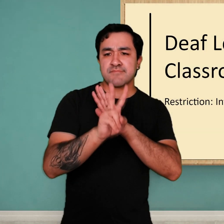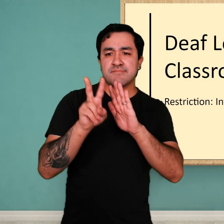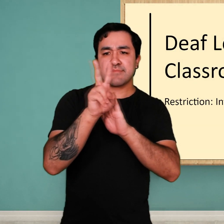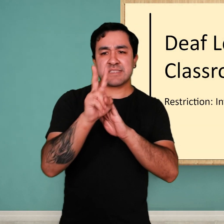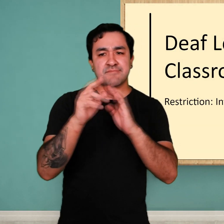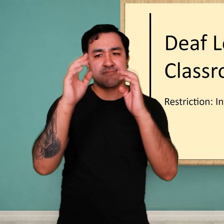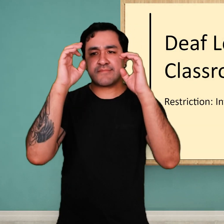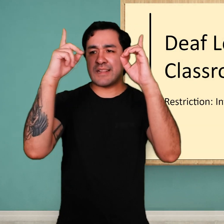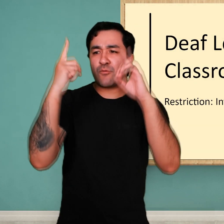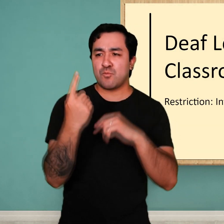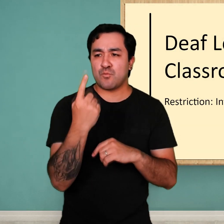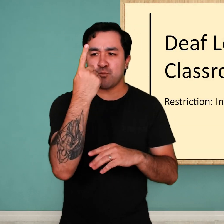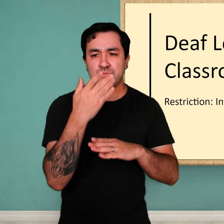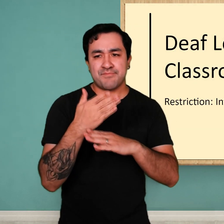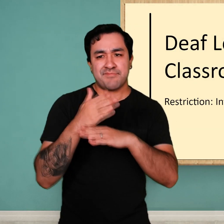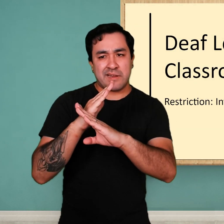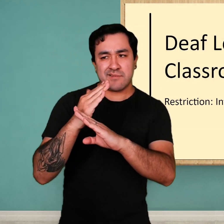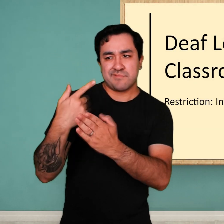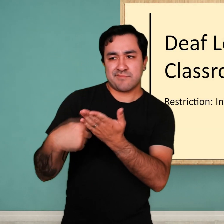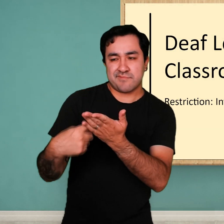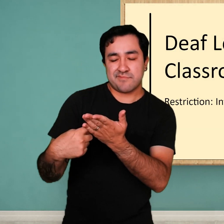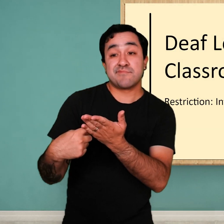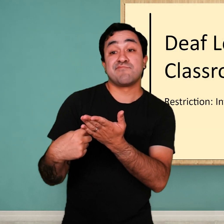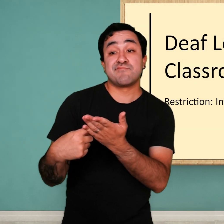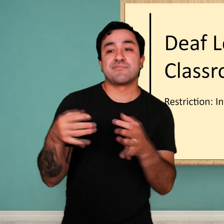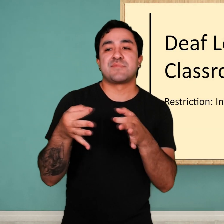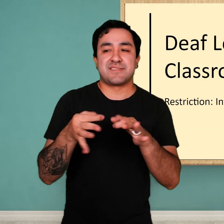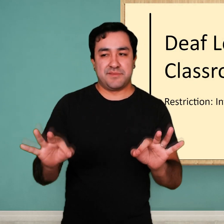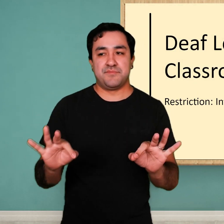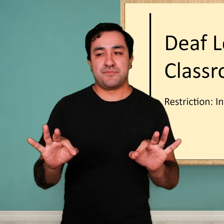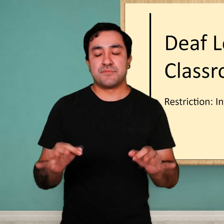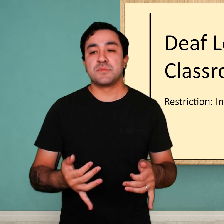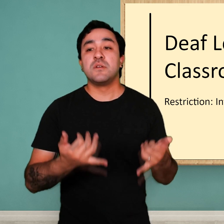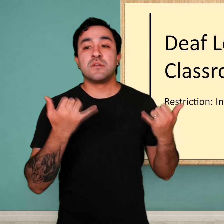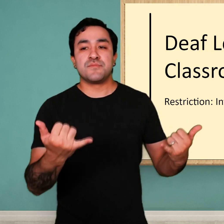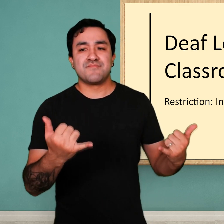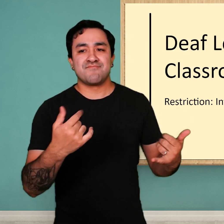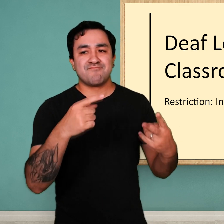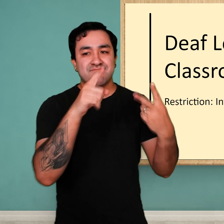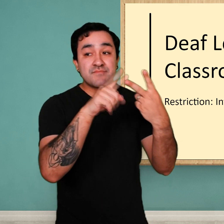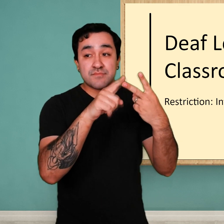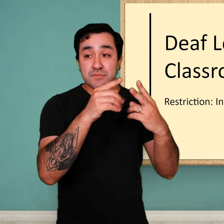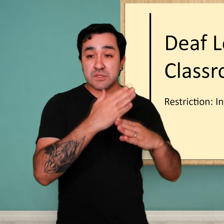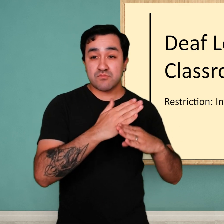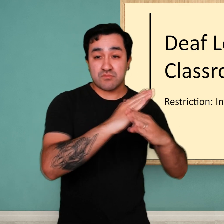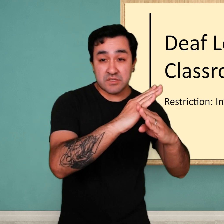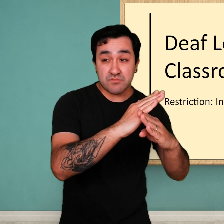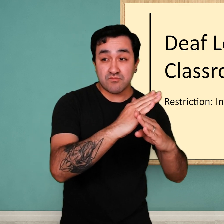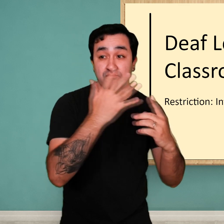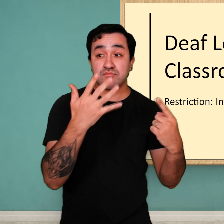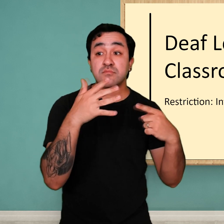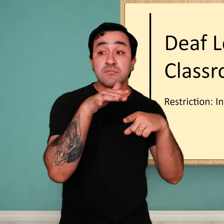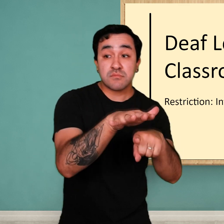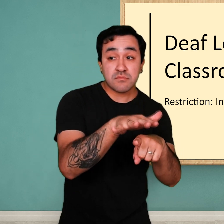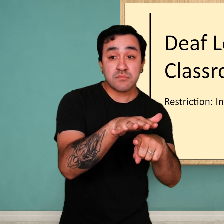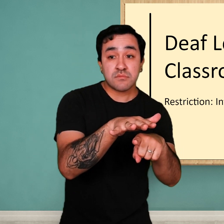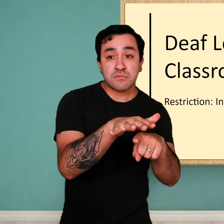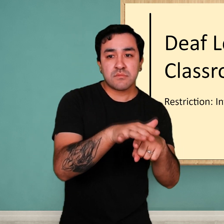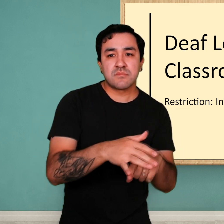Let's continue with restrictions to education. In the last video, we discussed language and how most students live in environments and attend schools